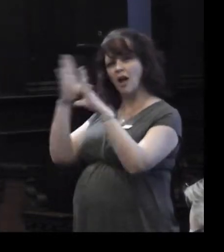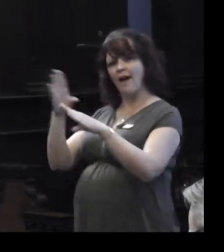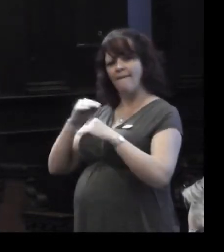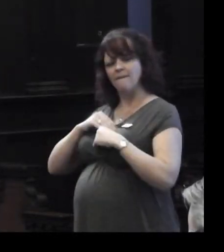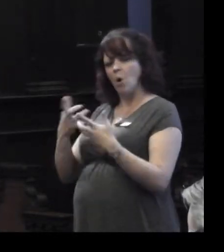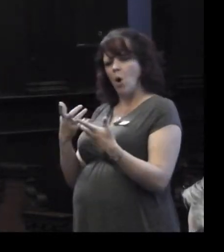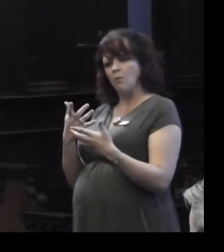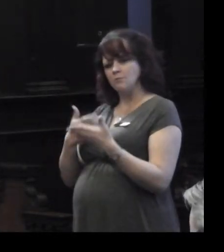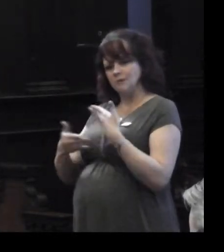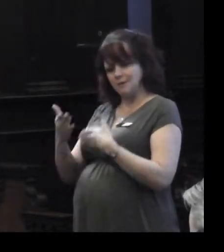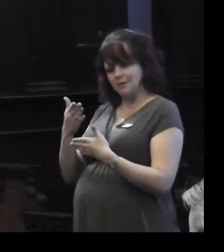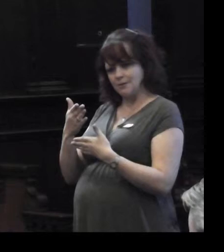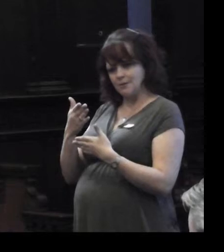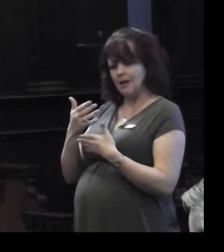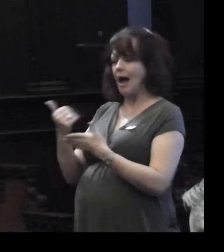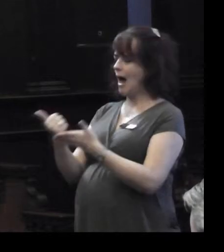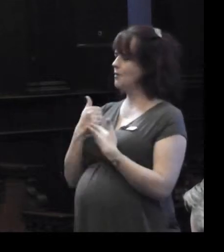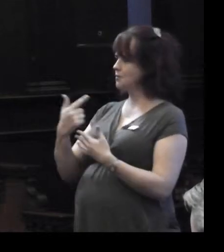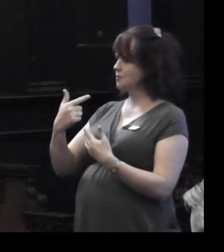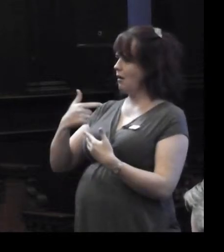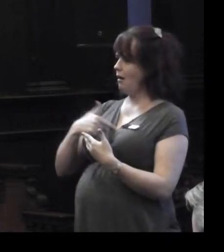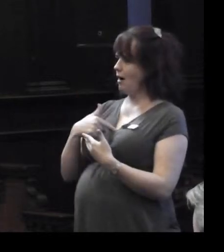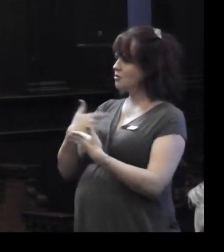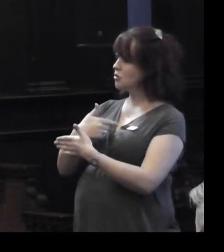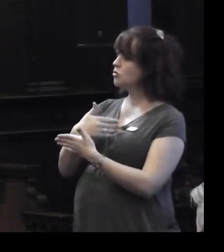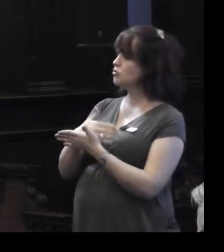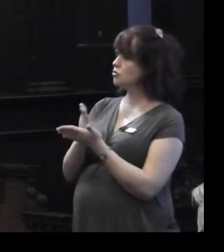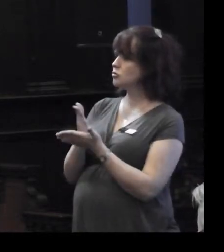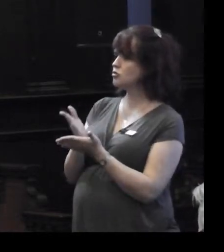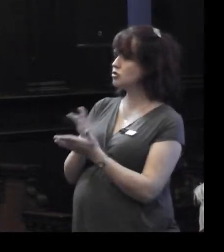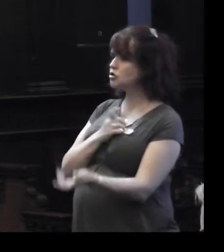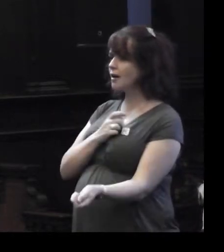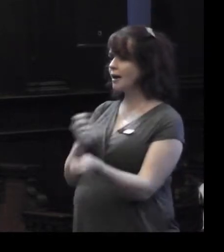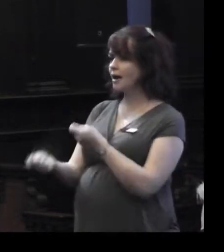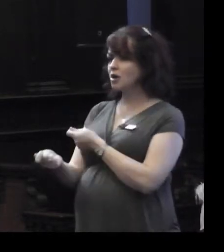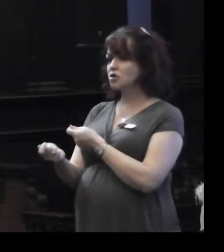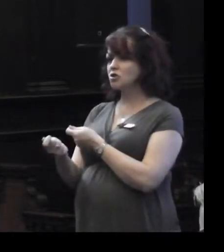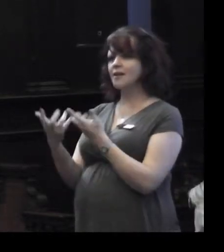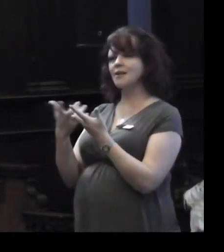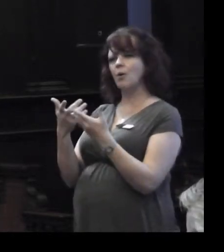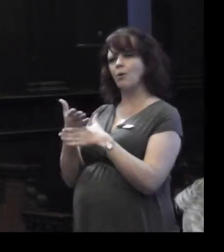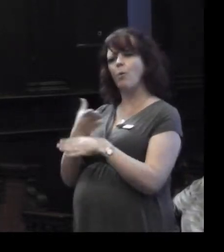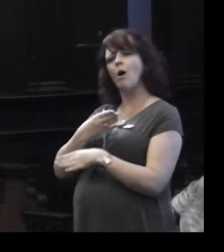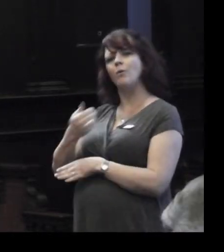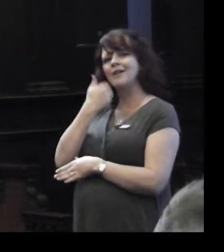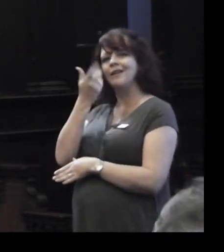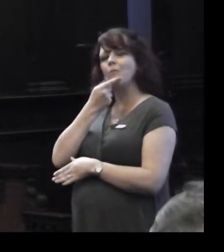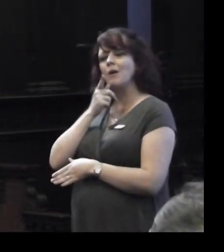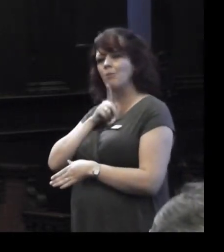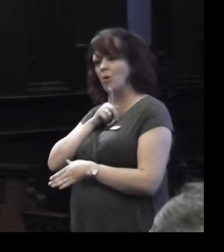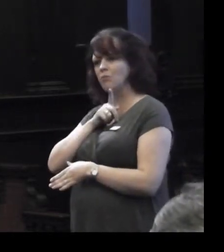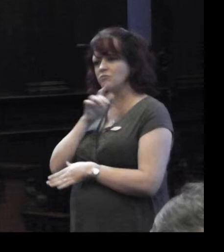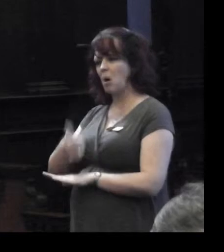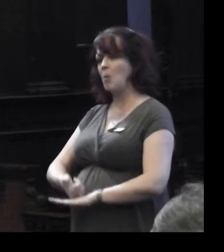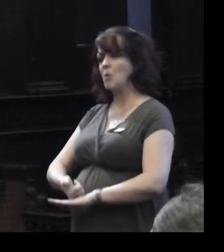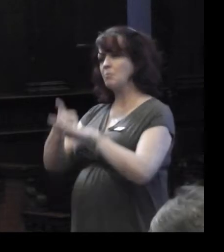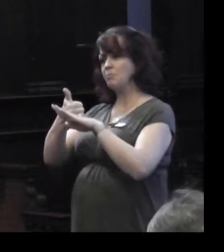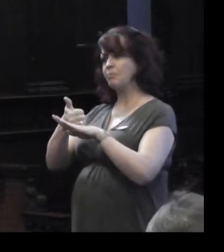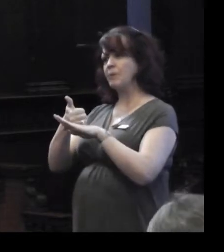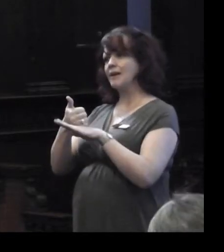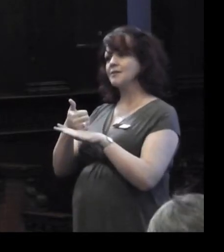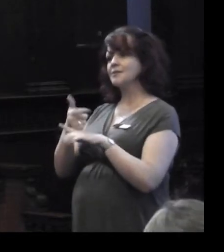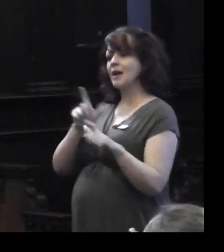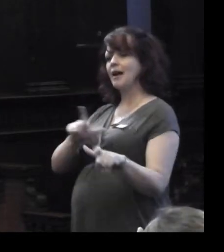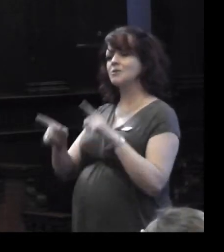people's needs, and this is the inspiration behind today's conference. We are based at the Innovation Centre at the